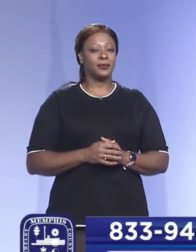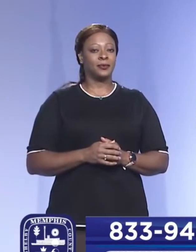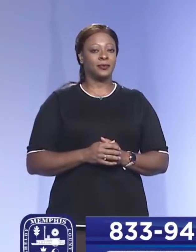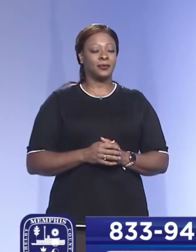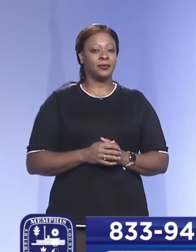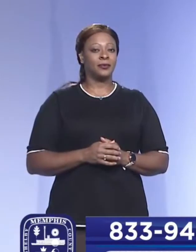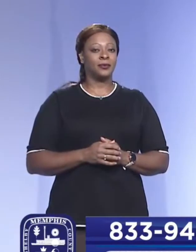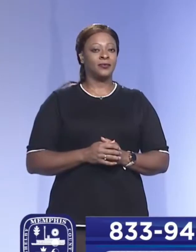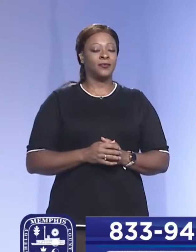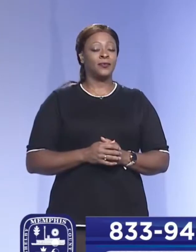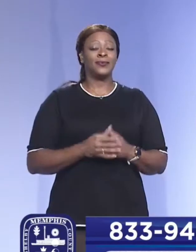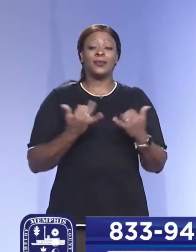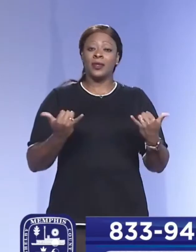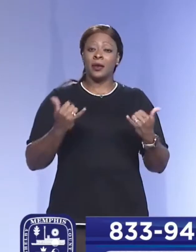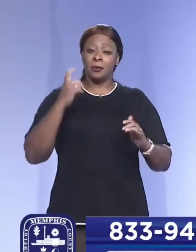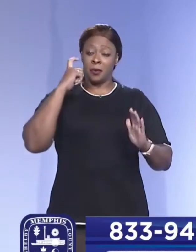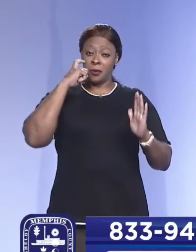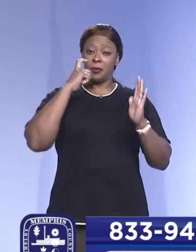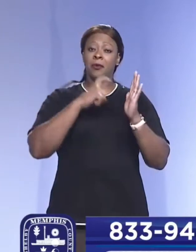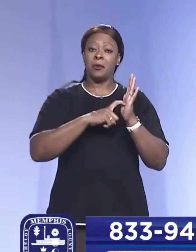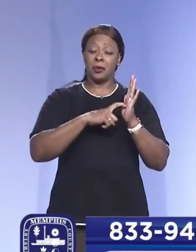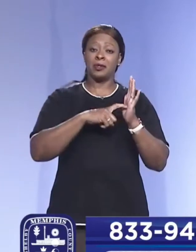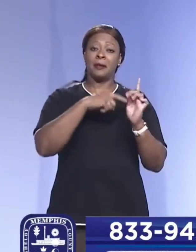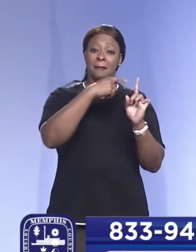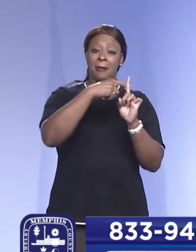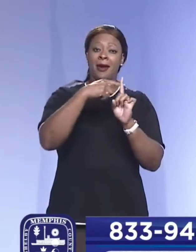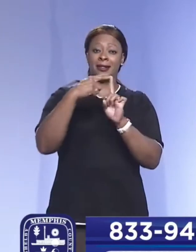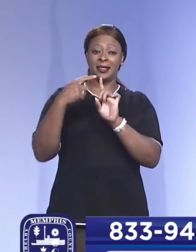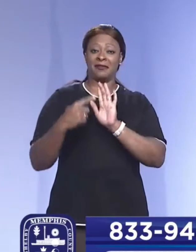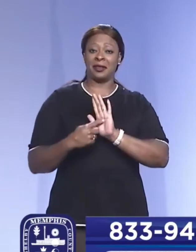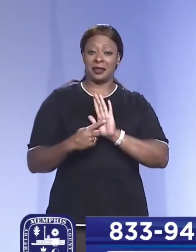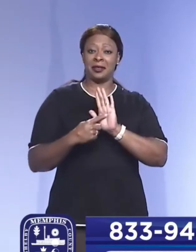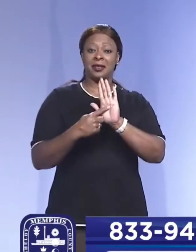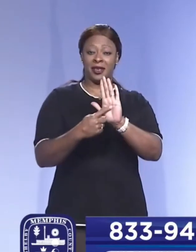We're beginning to see some positive indicators.